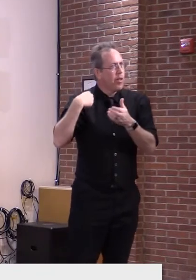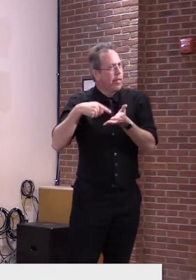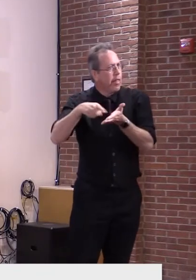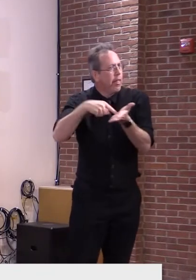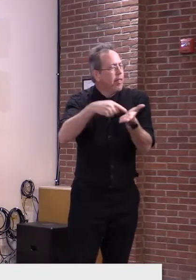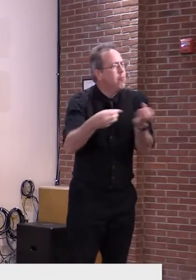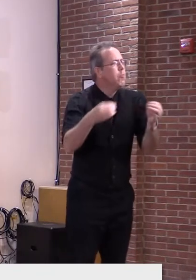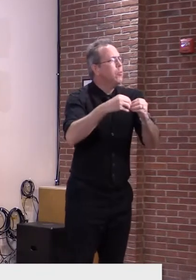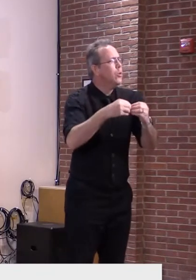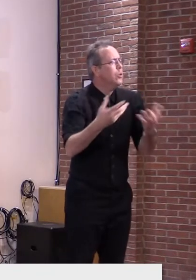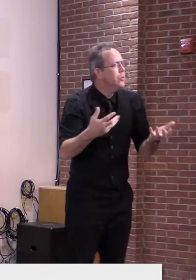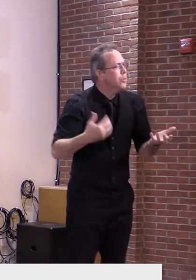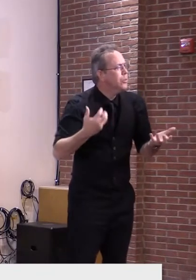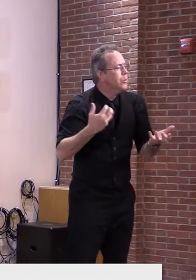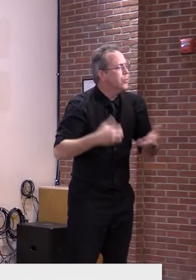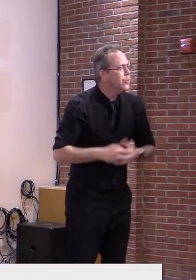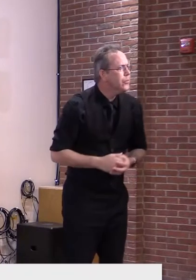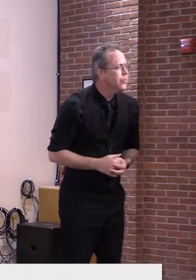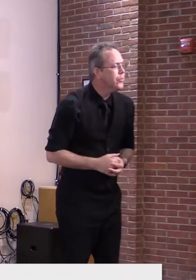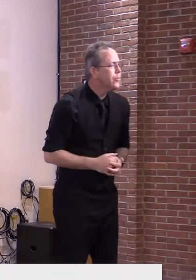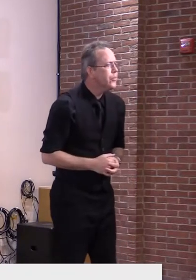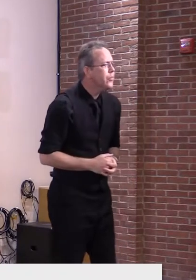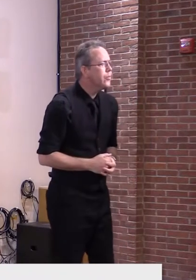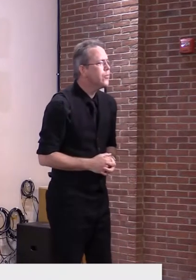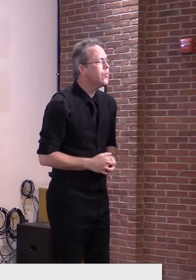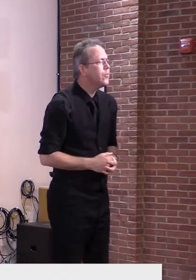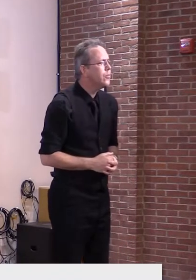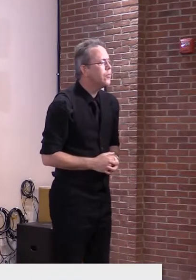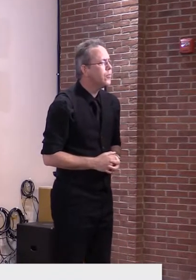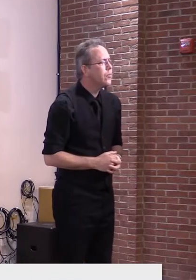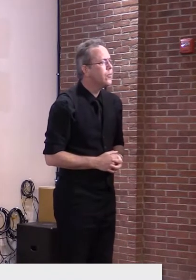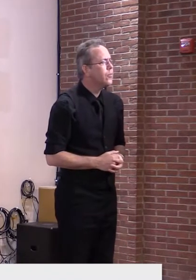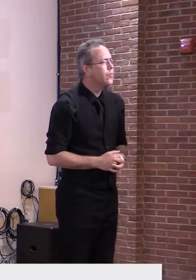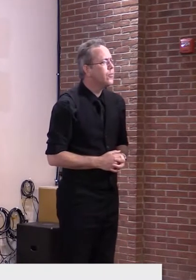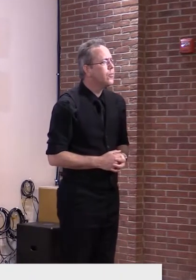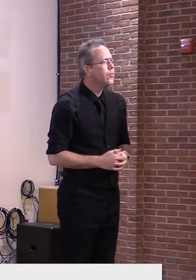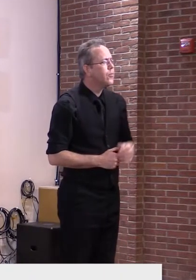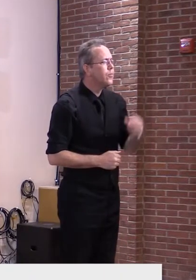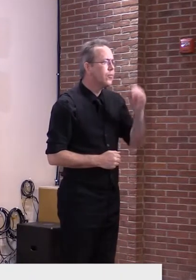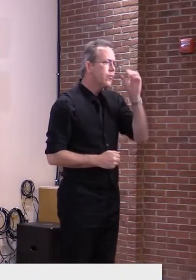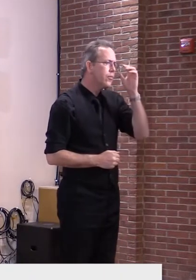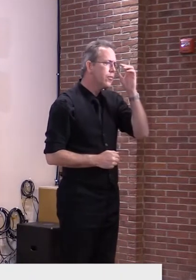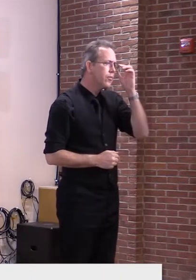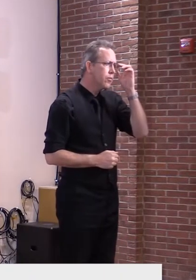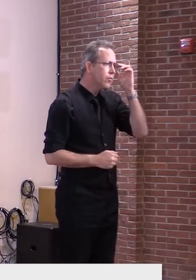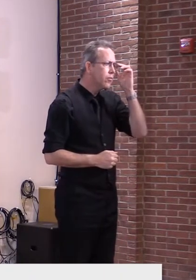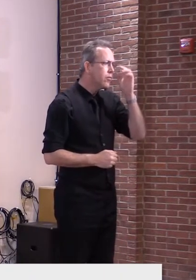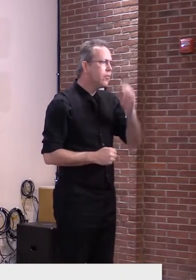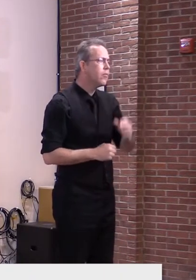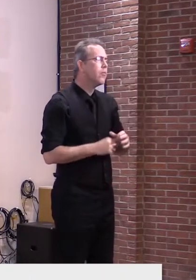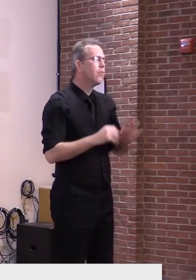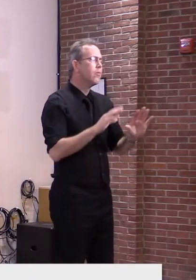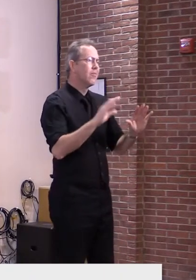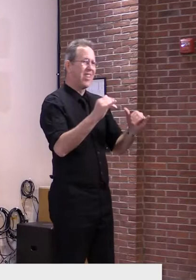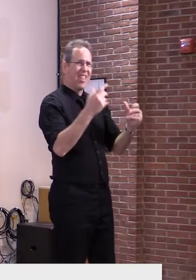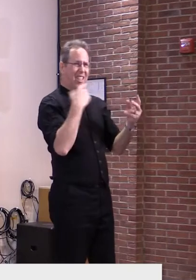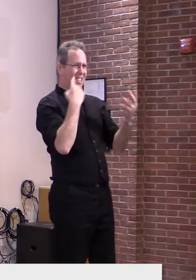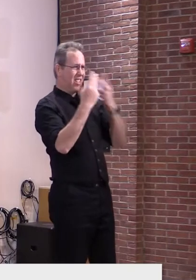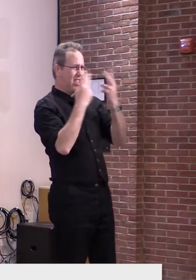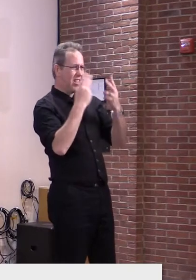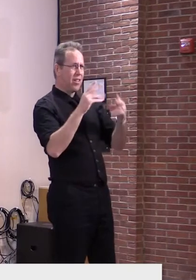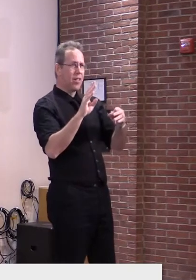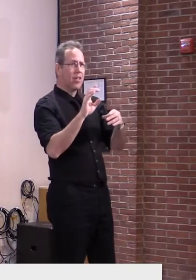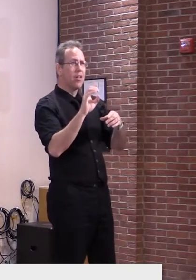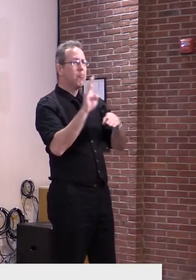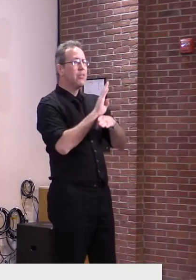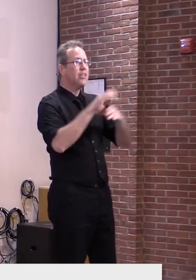the ADEC, as formally. So I'm saying when we look at these economic conditions we currently have and where